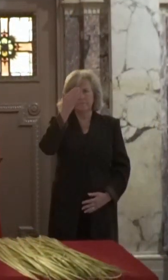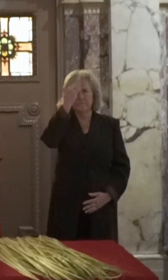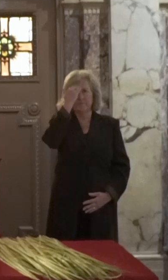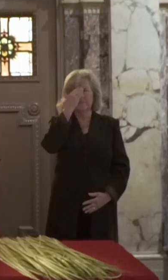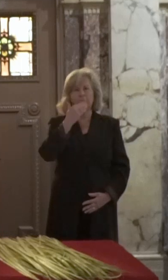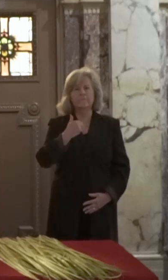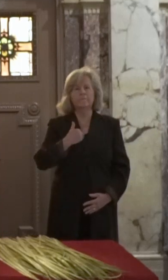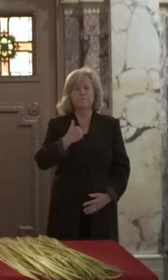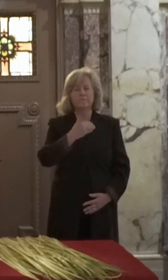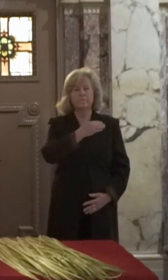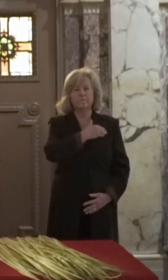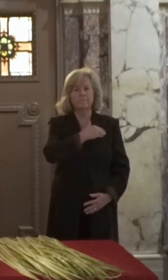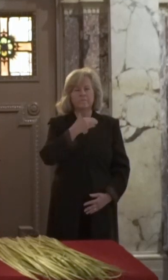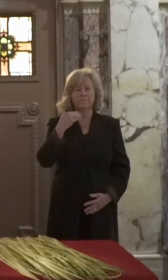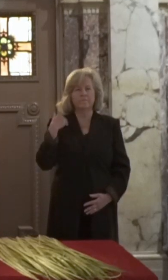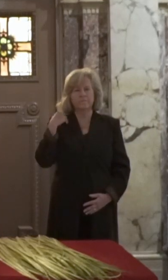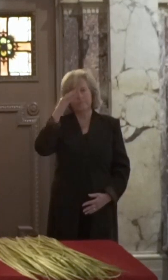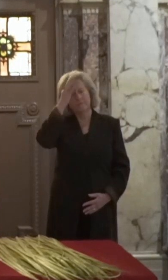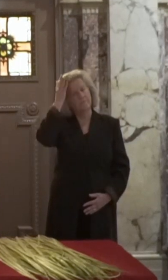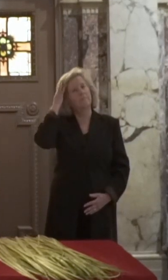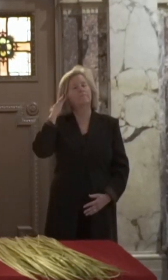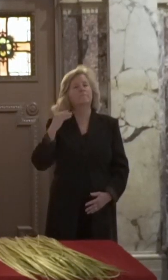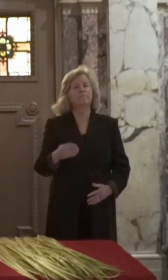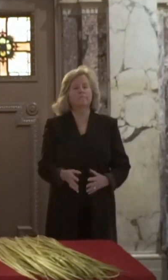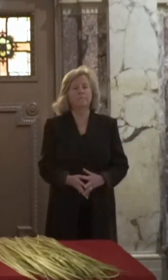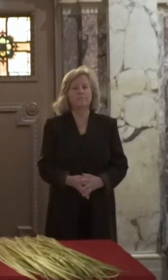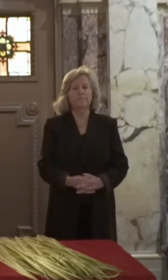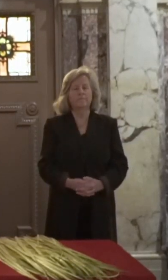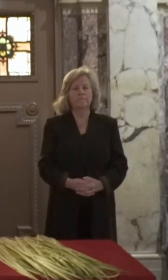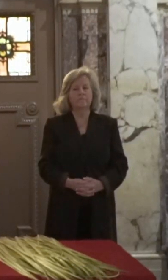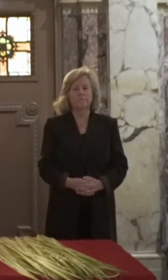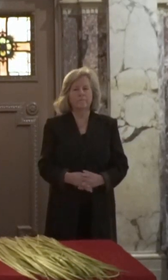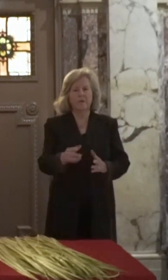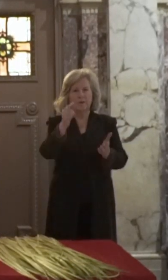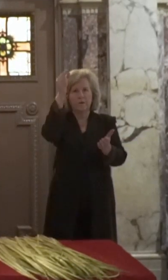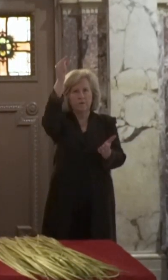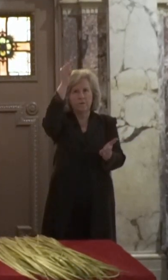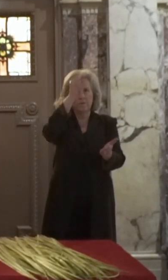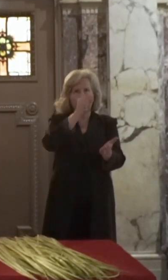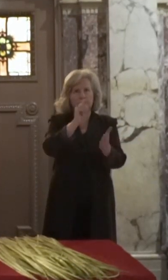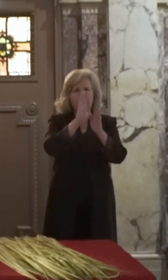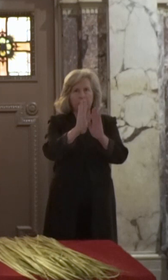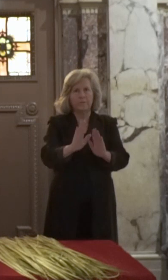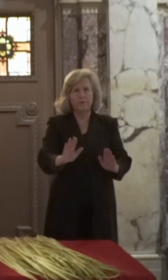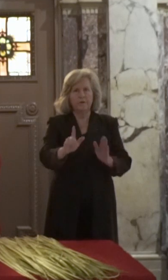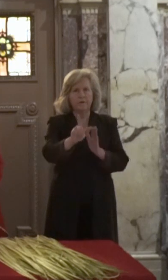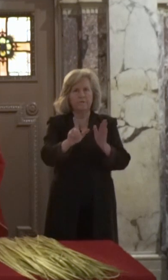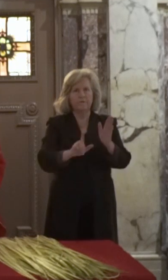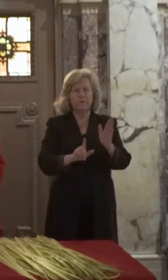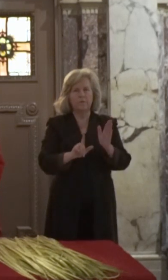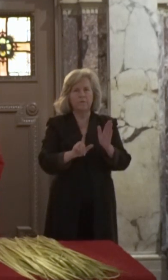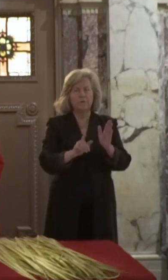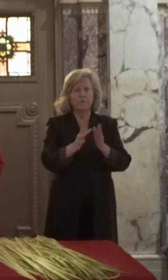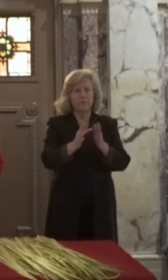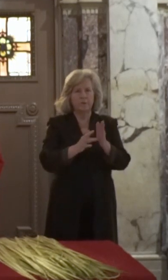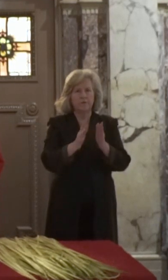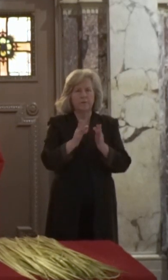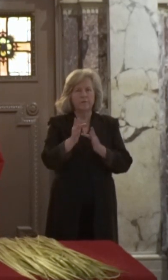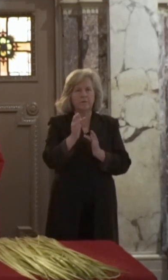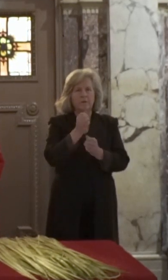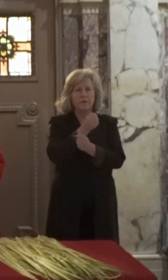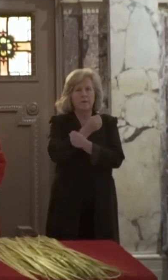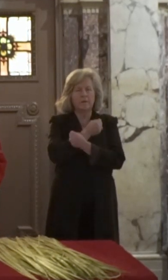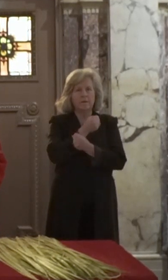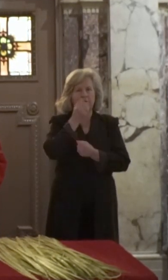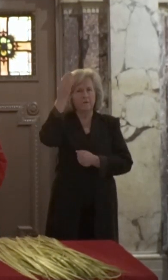In the name of the Father, and of the Son, and of the Holy Spirit. Amen. The grace and peace of our Lord Jesus Christ, the love of God,